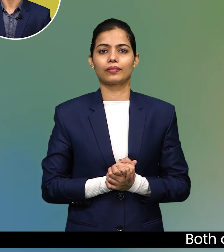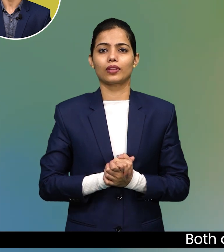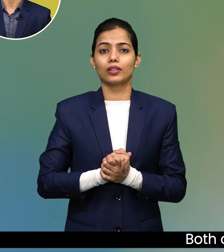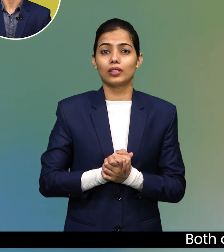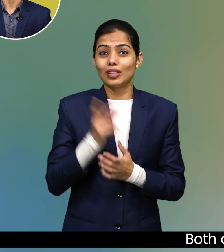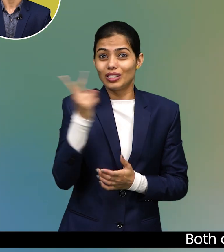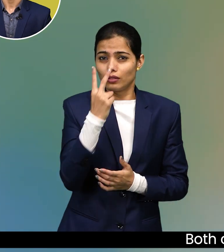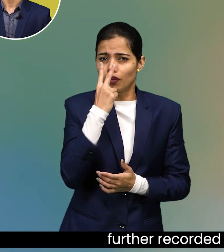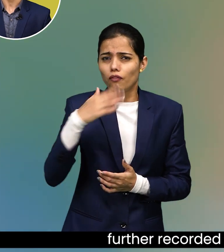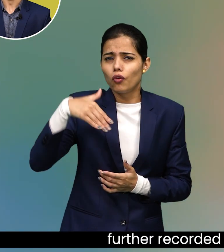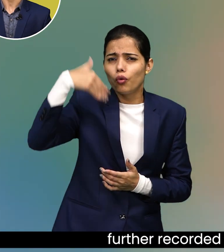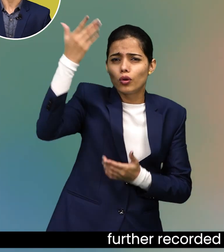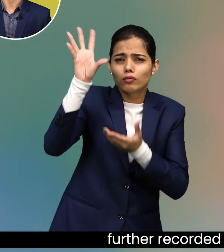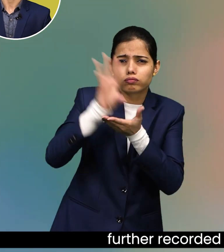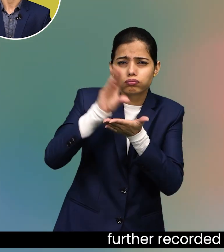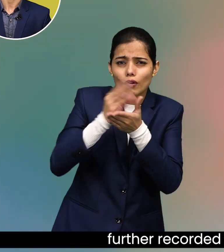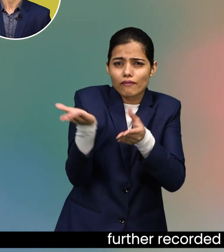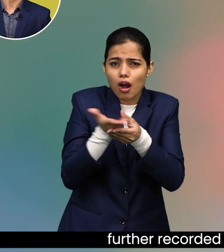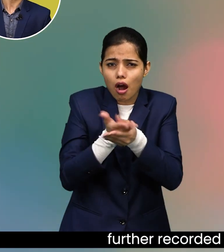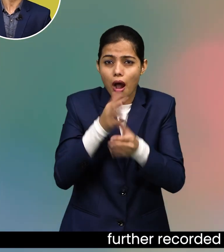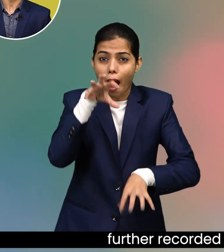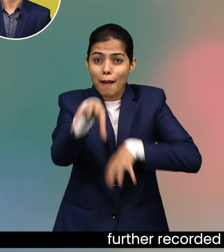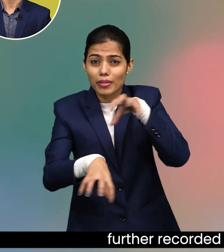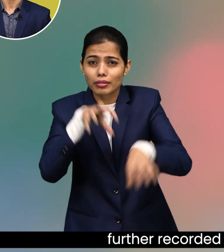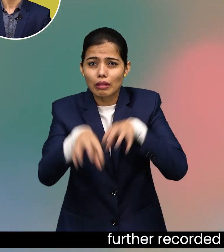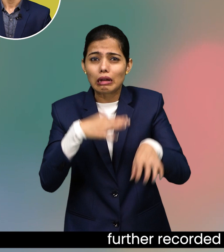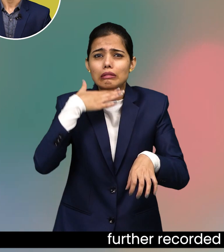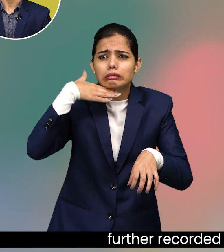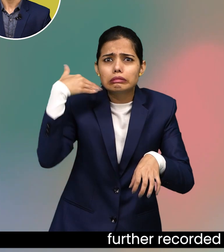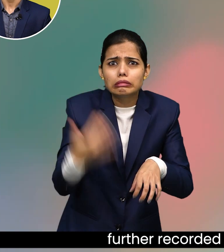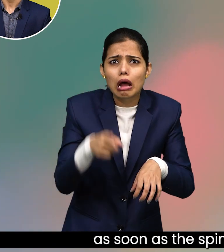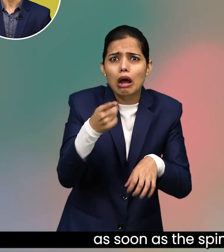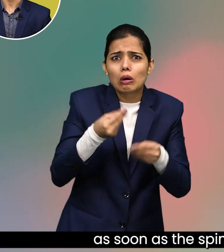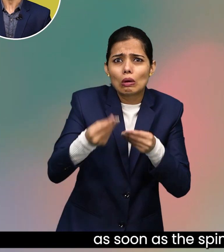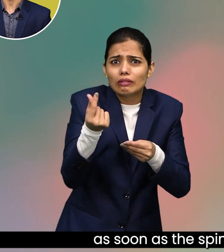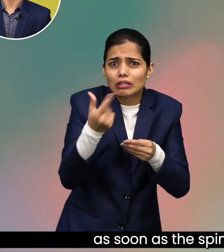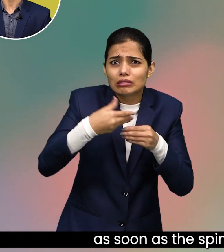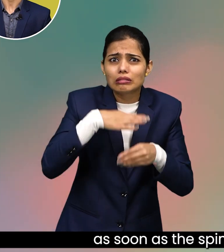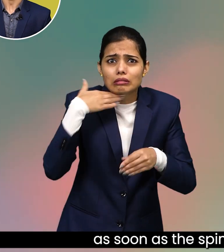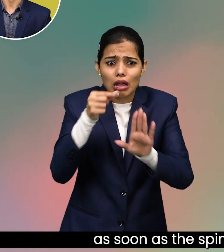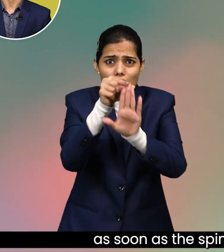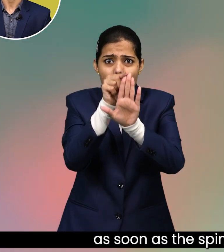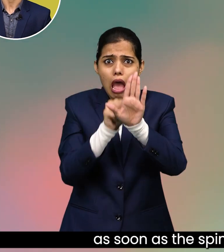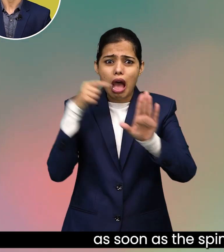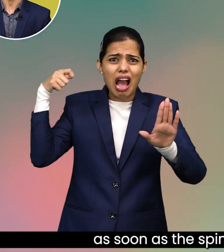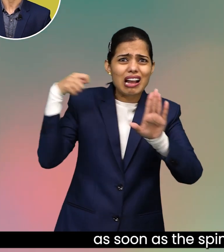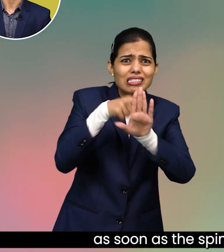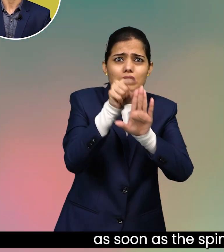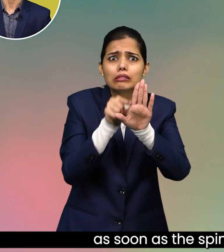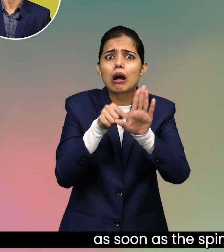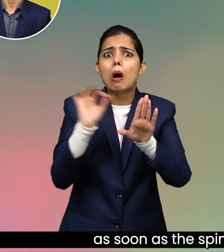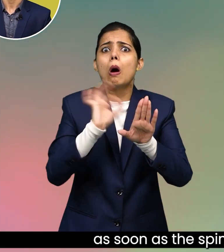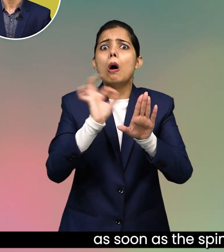Both observers further recorded that the animal died as soon as the spinal cord was